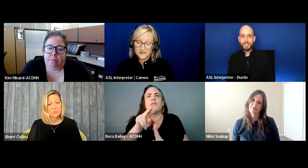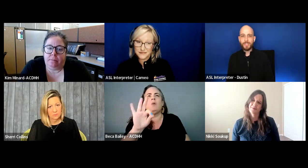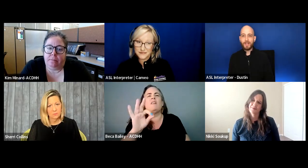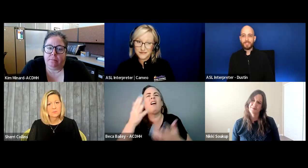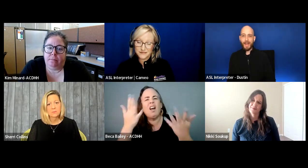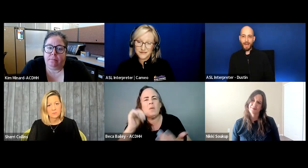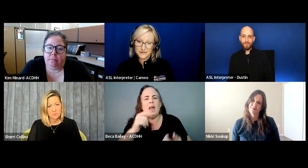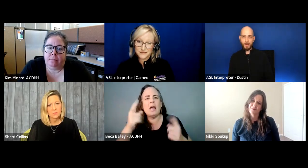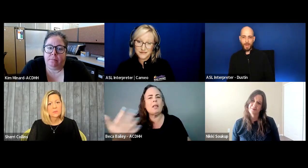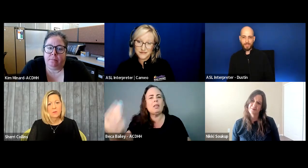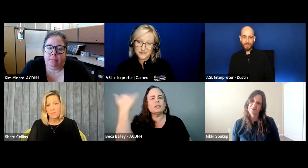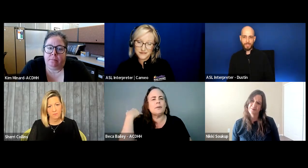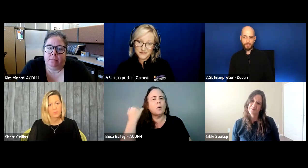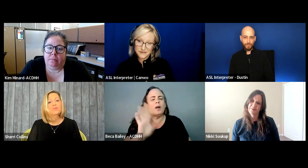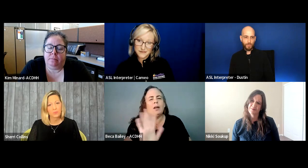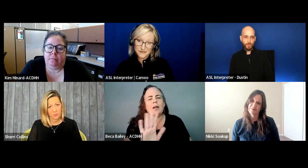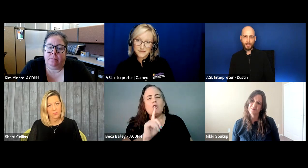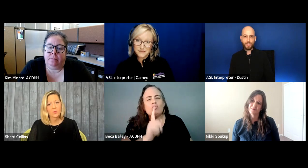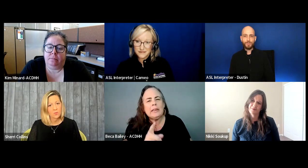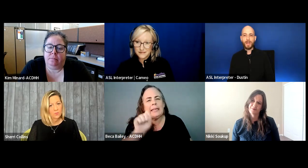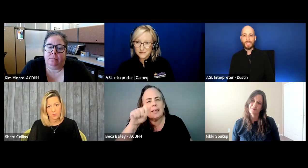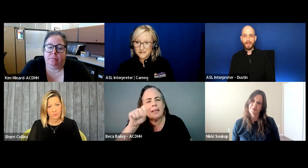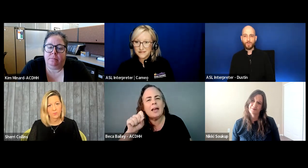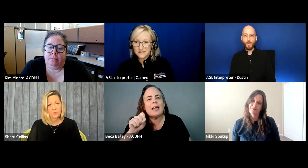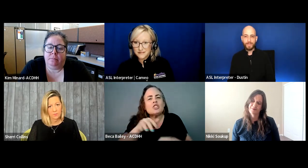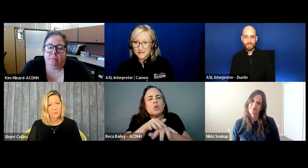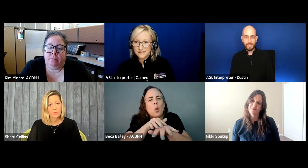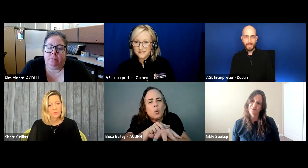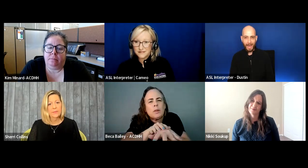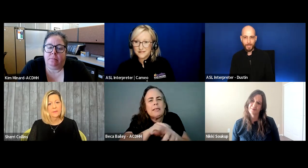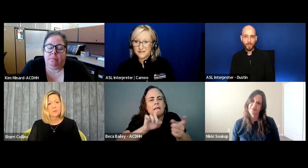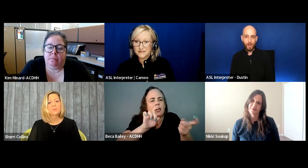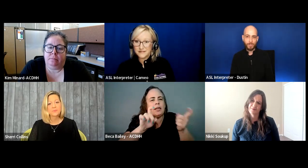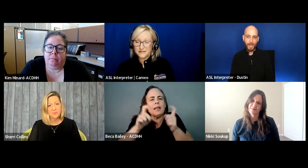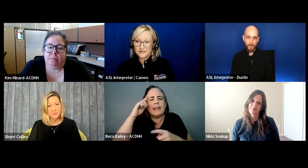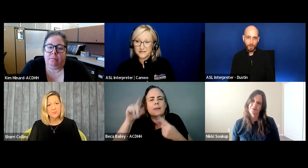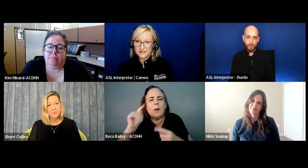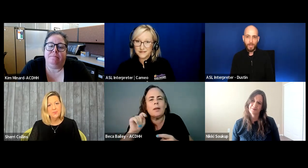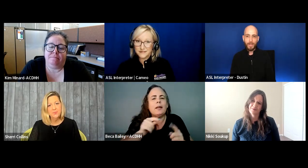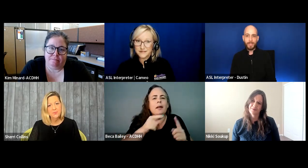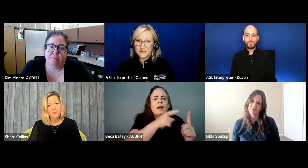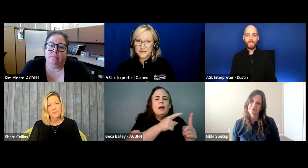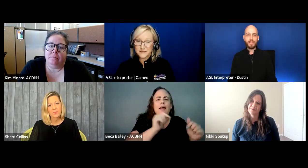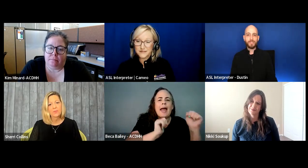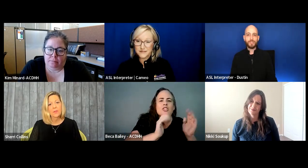I choose not to have a pessimistic view. I choose not to ask why this didn't happen a long time ago. There's been this